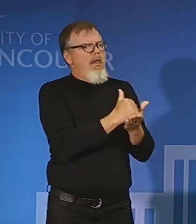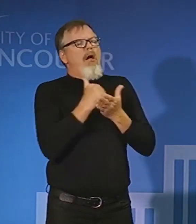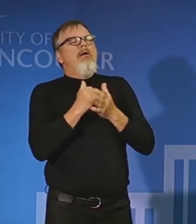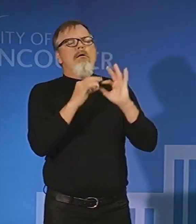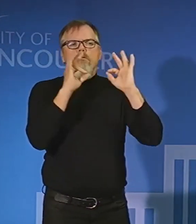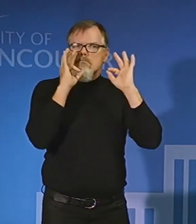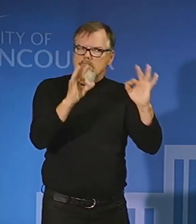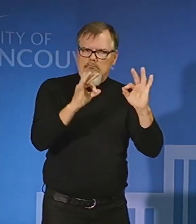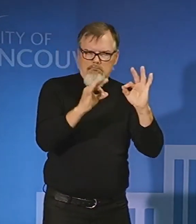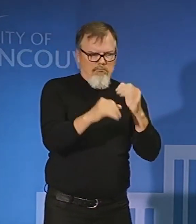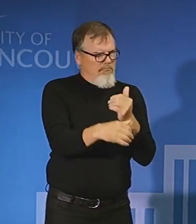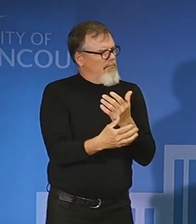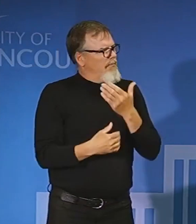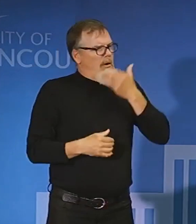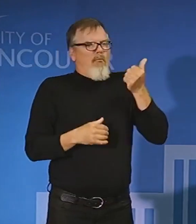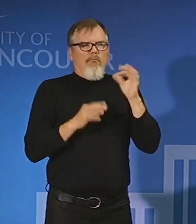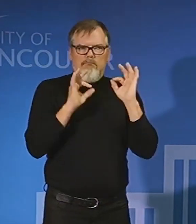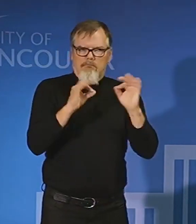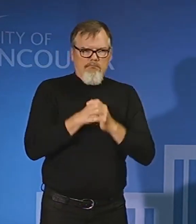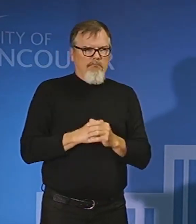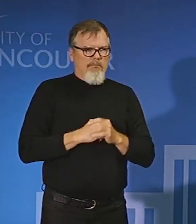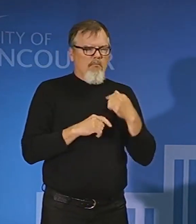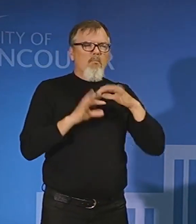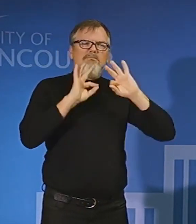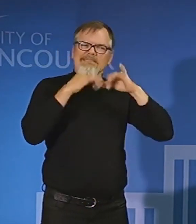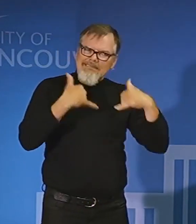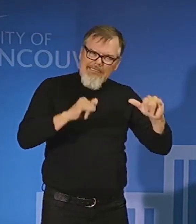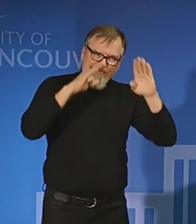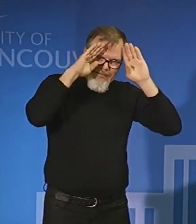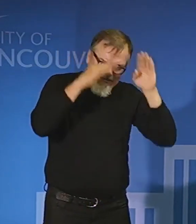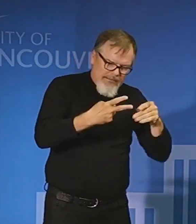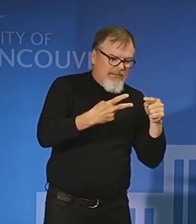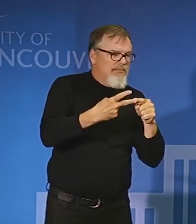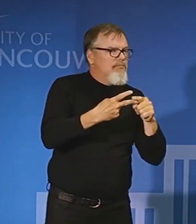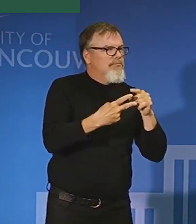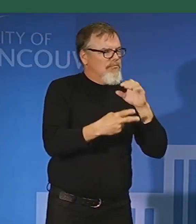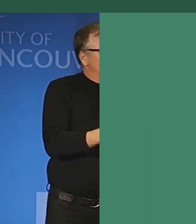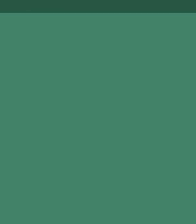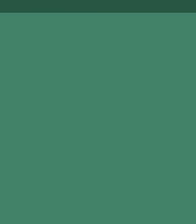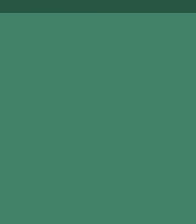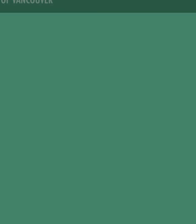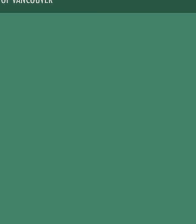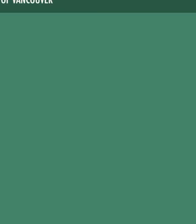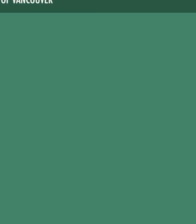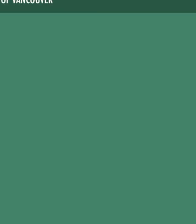health emergency as we will, of course, continue to respond to COVID-19 as well.